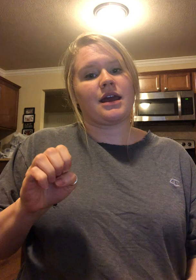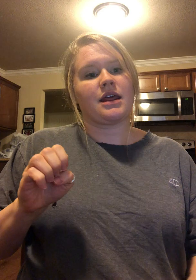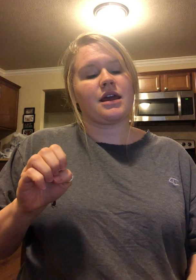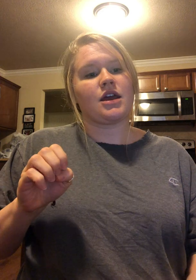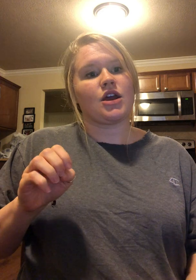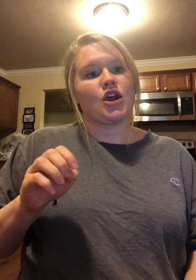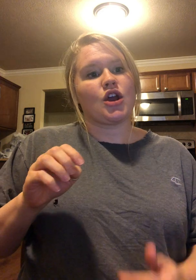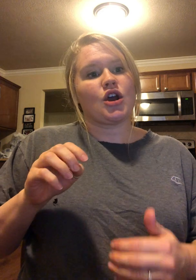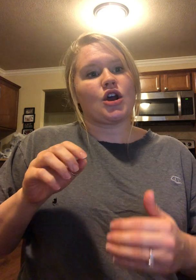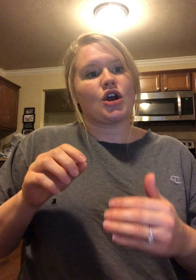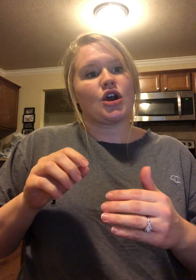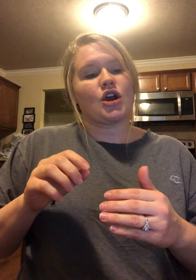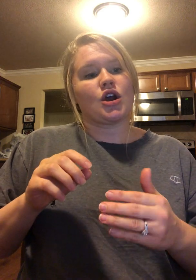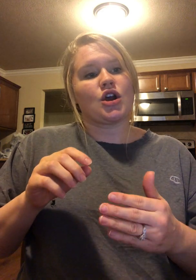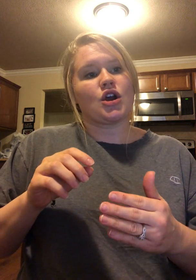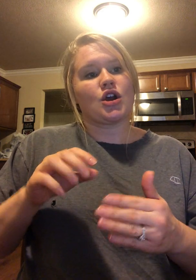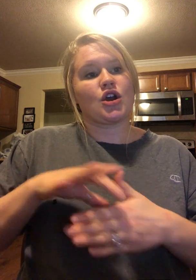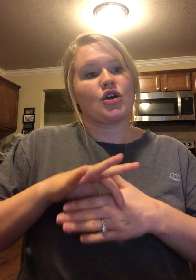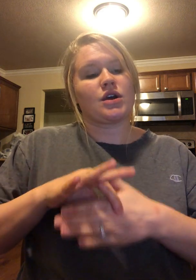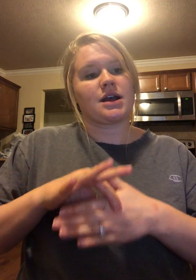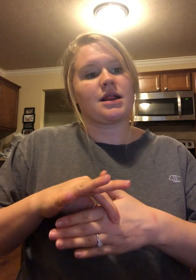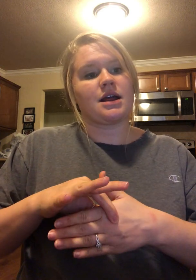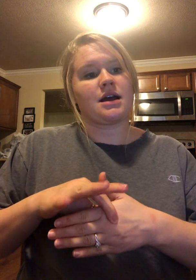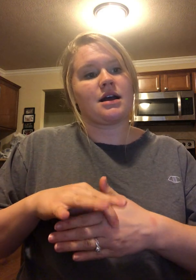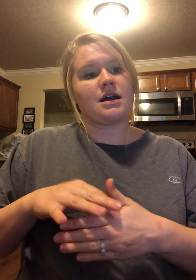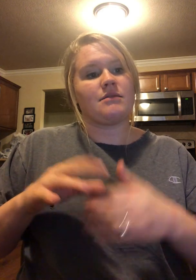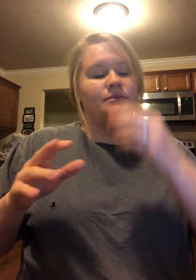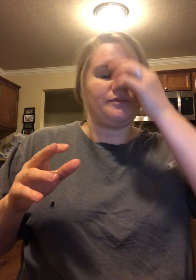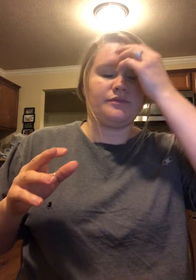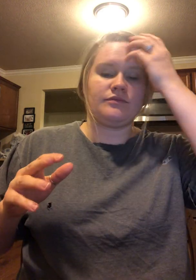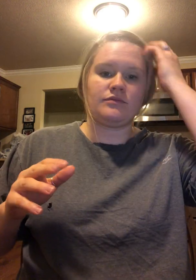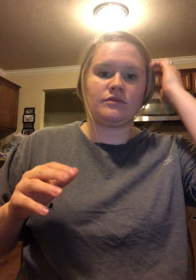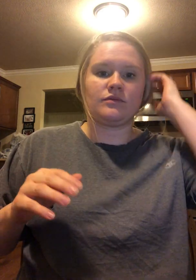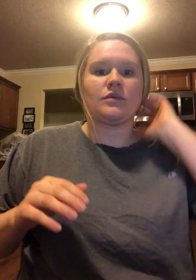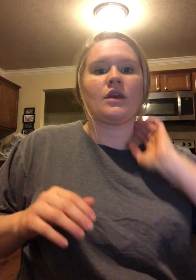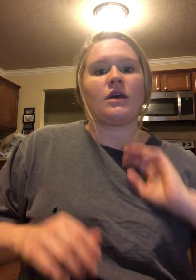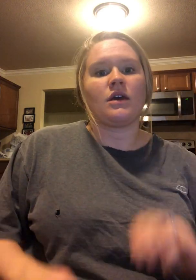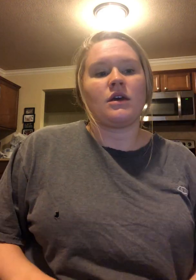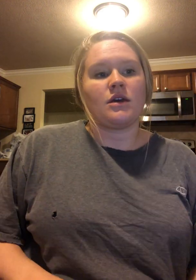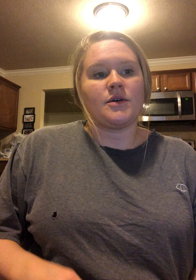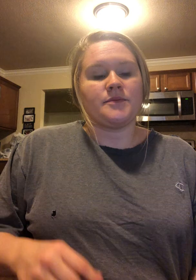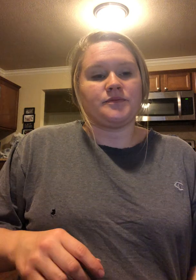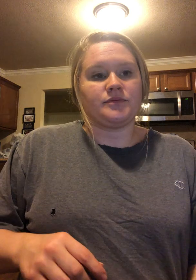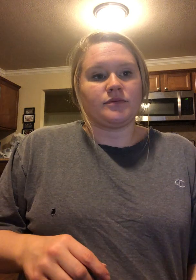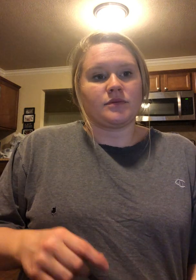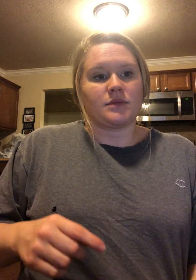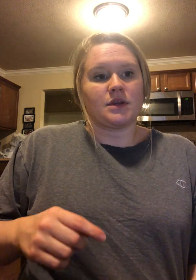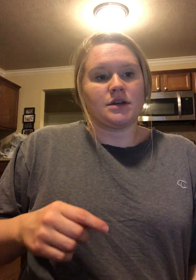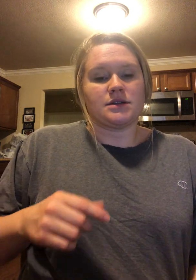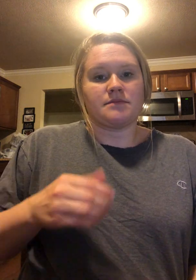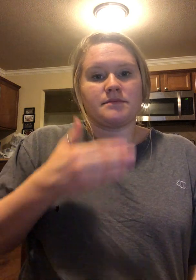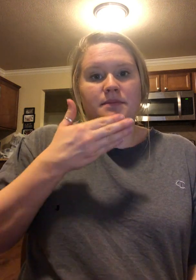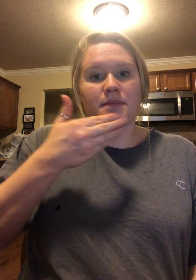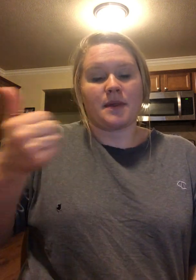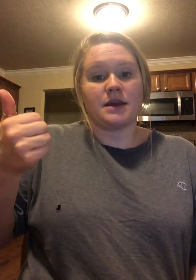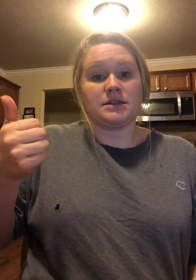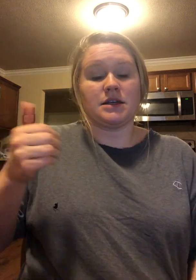just wonderful in educating all levels because we make time for extension and